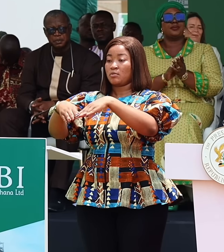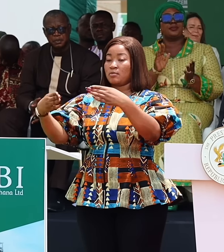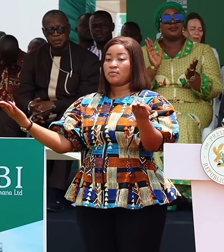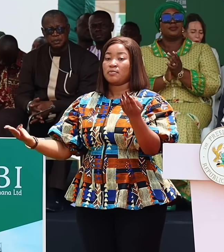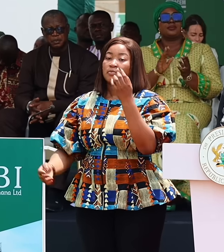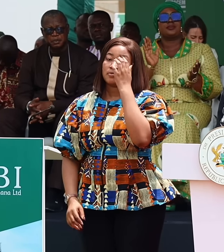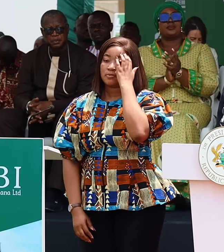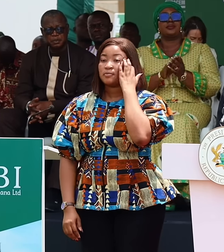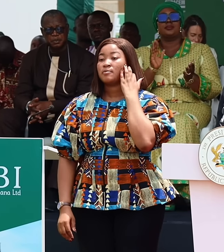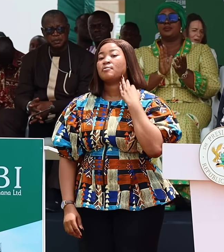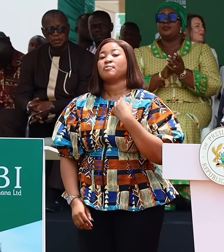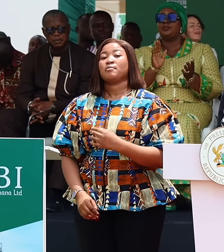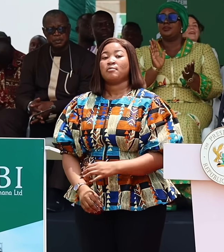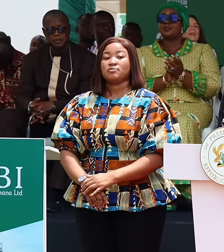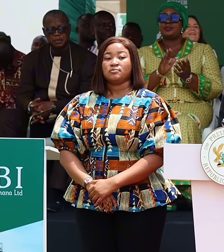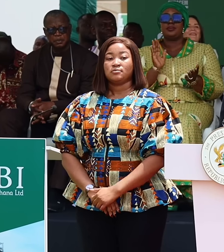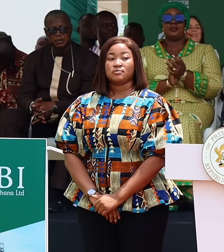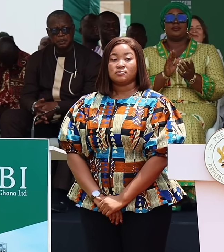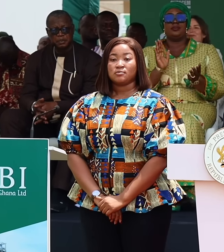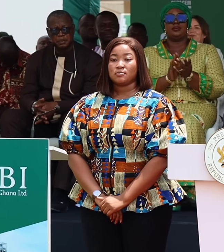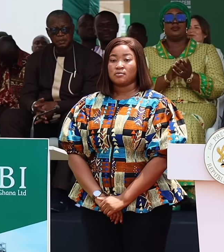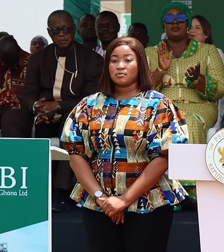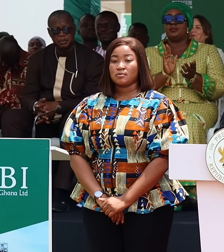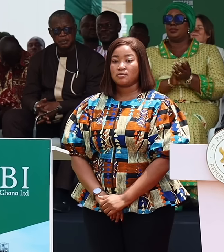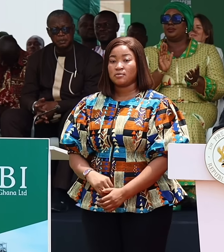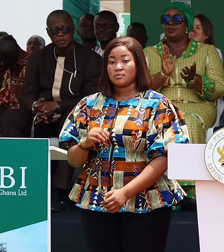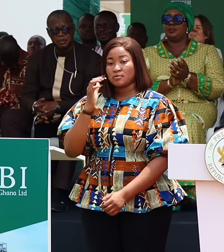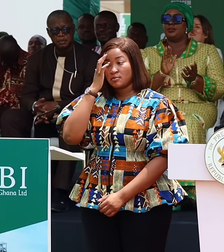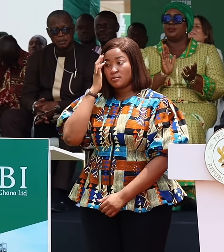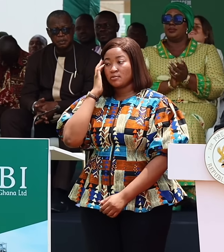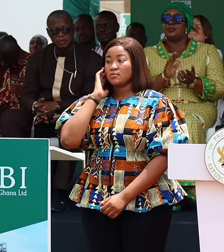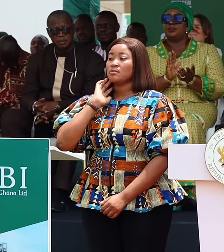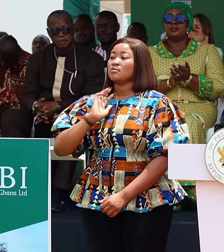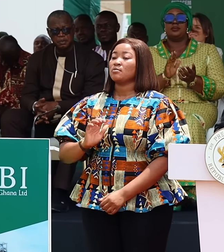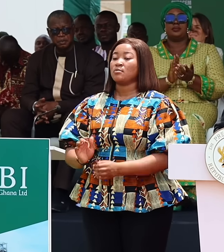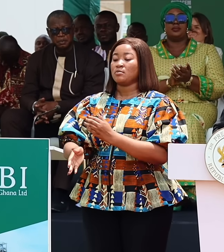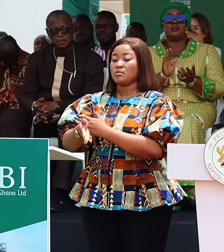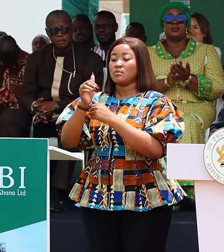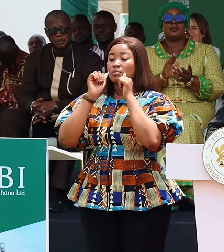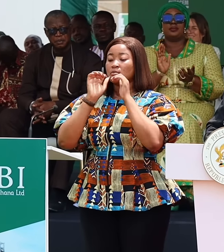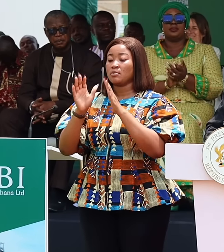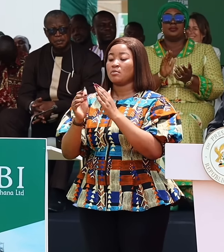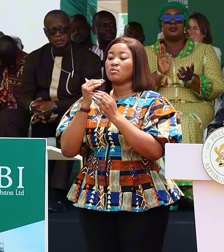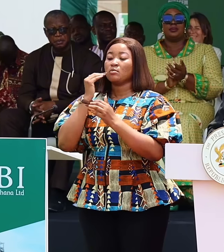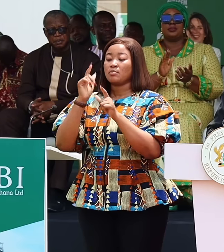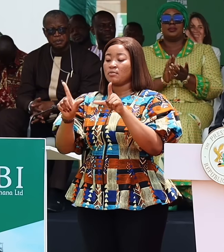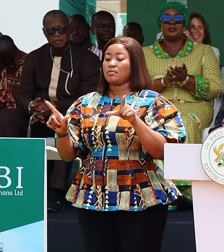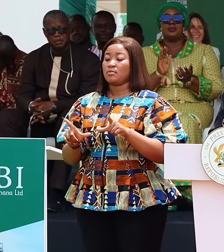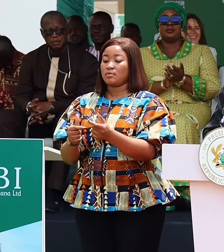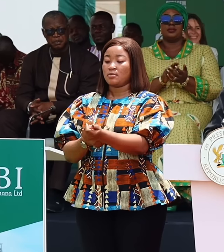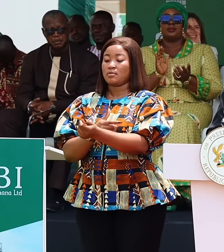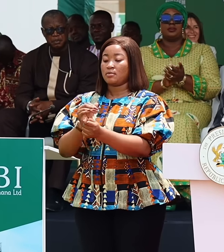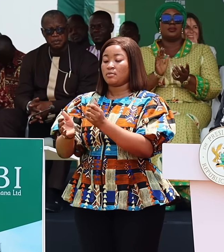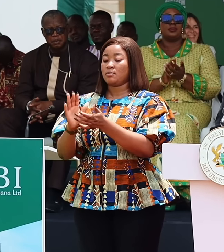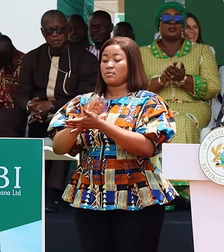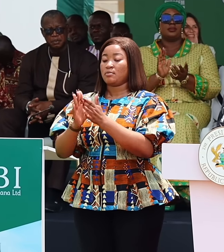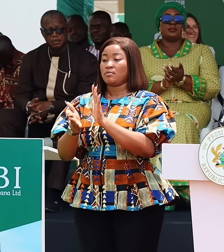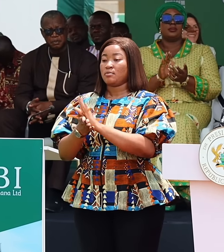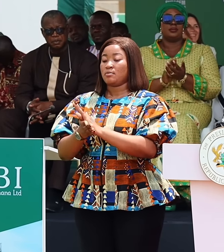commissioned. May God bless our homeland, Ghana, and make